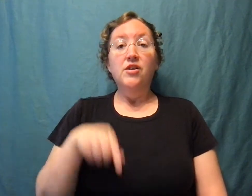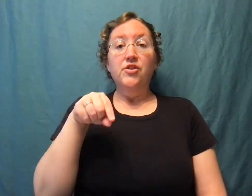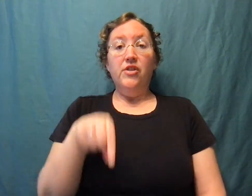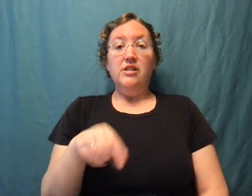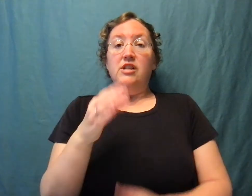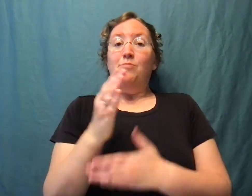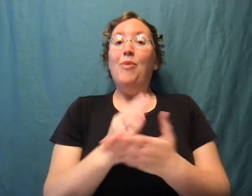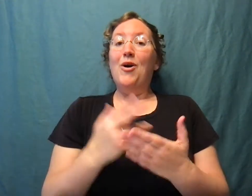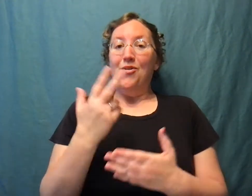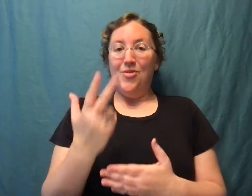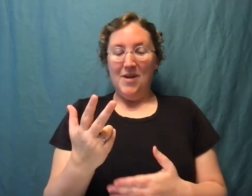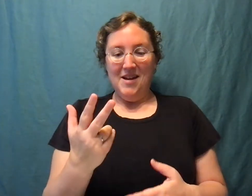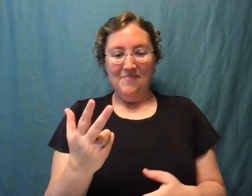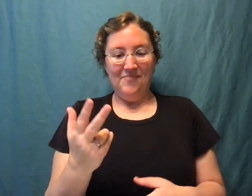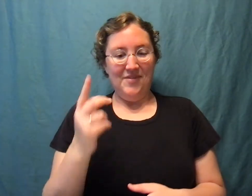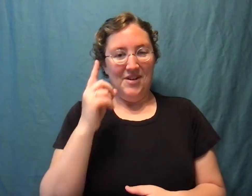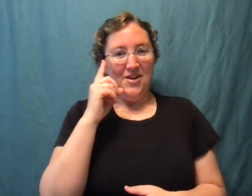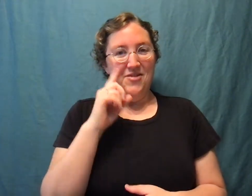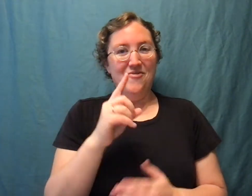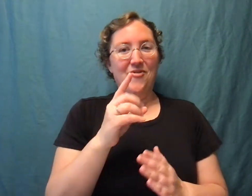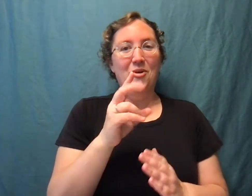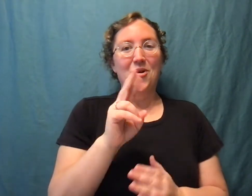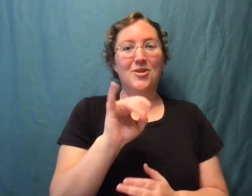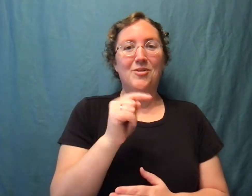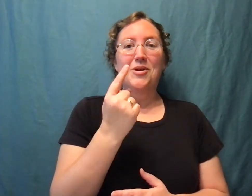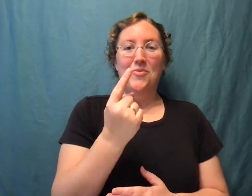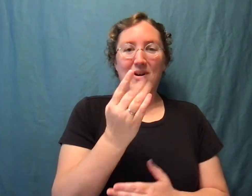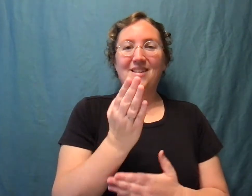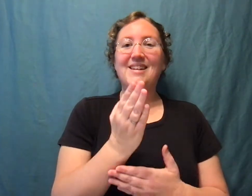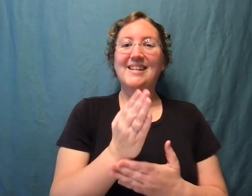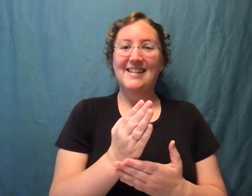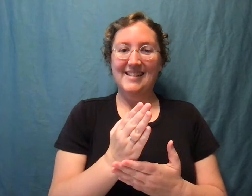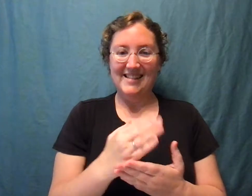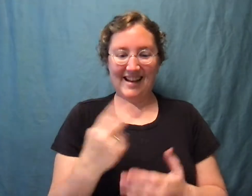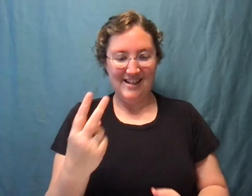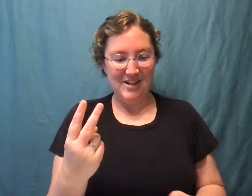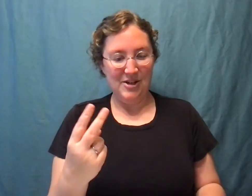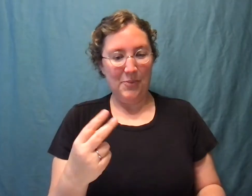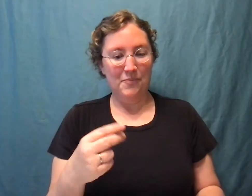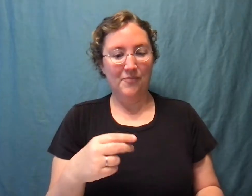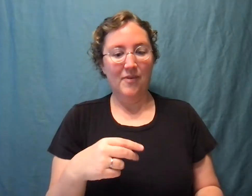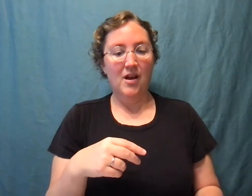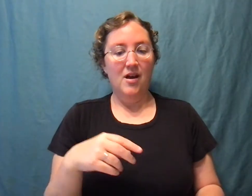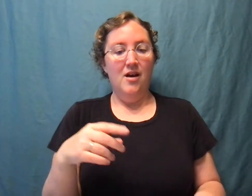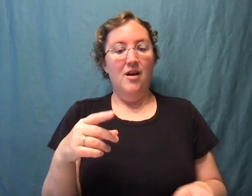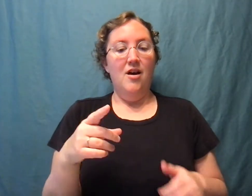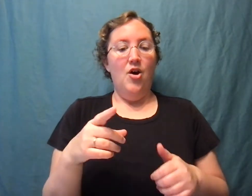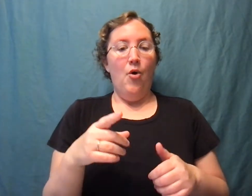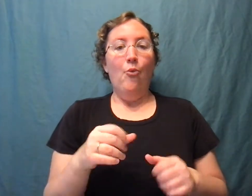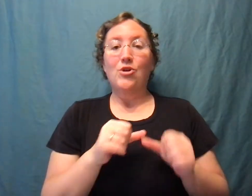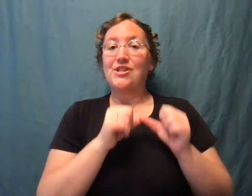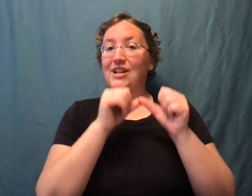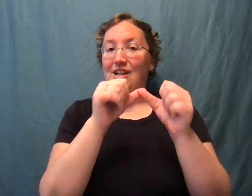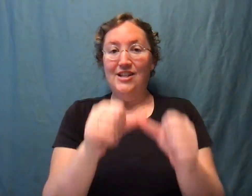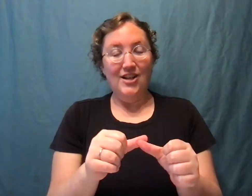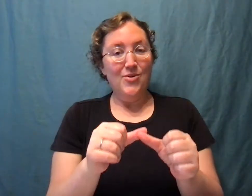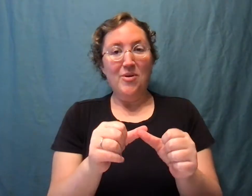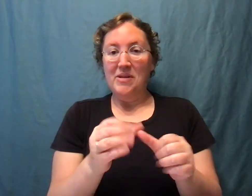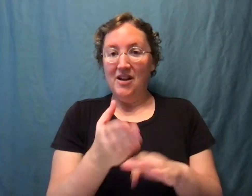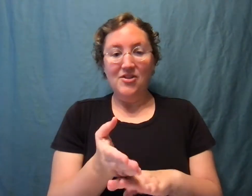So this is part 3 for Unit 1, Section 2. We're just going to continue where we left off in